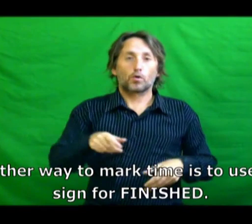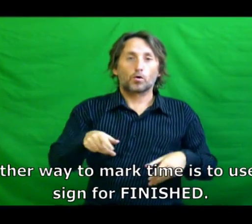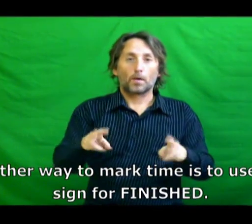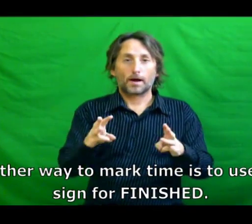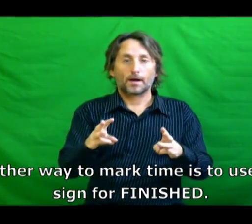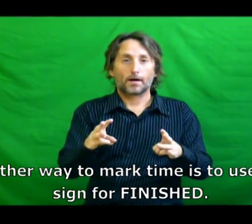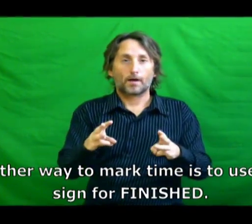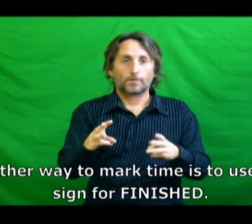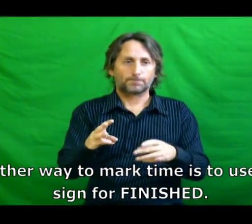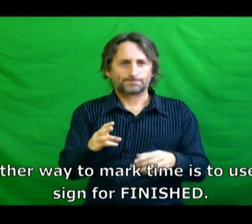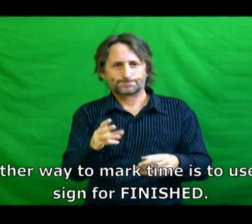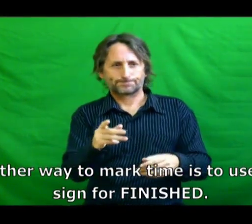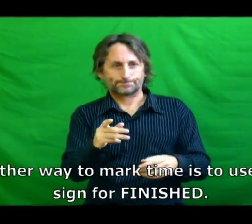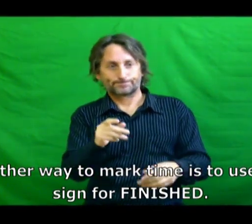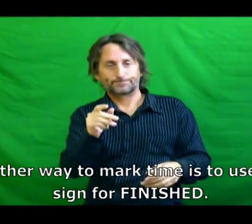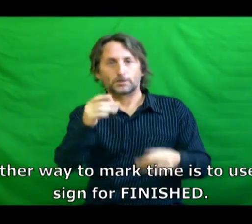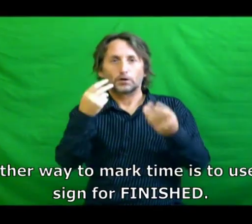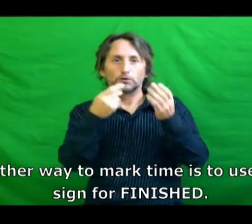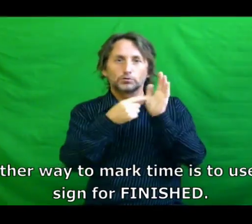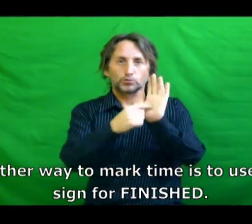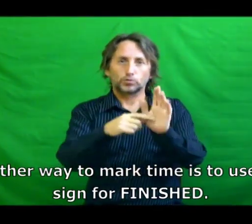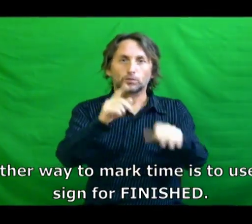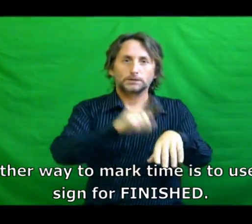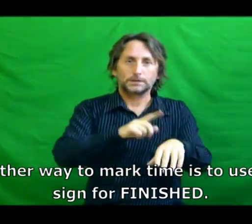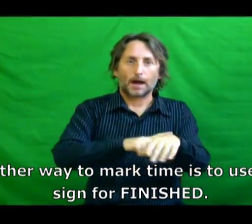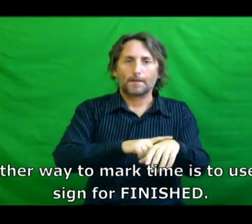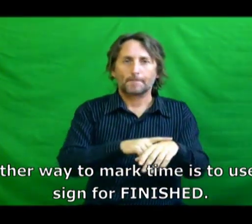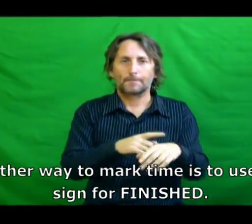Another way to mark time is to use the sign for finished.